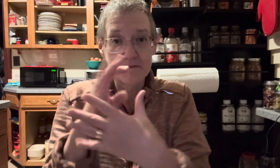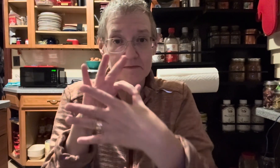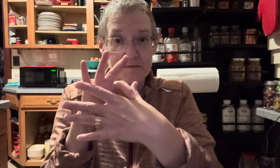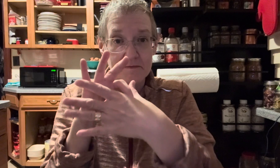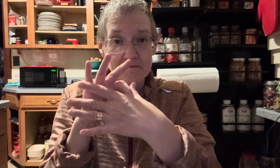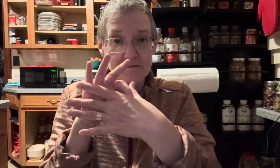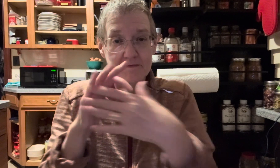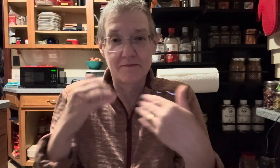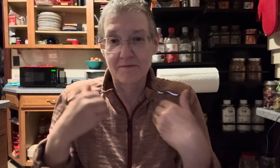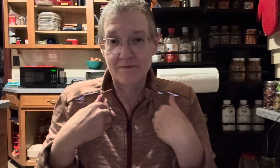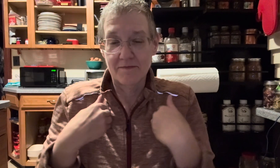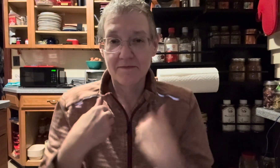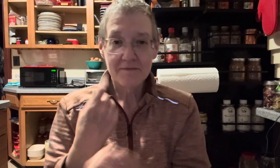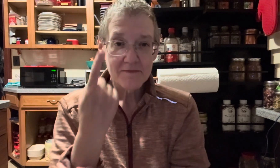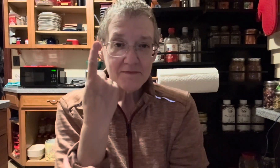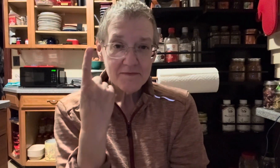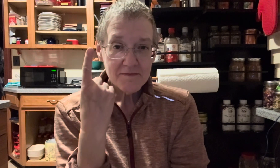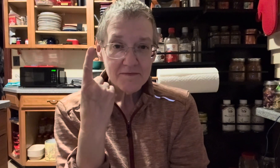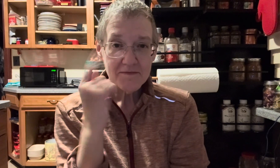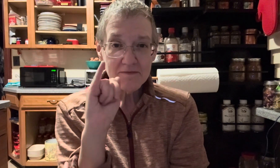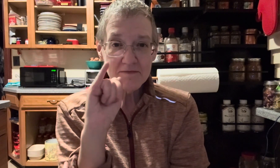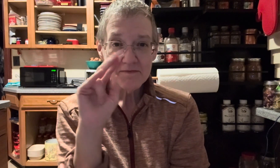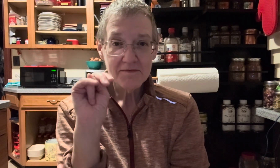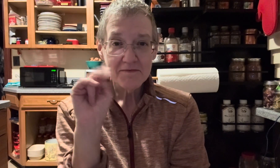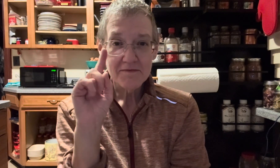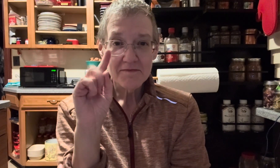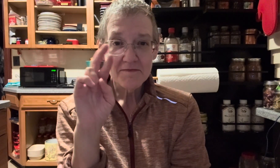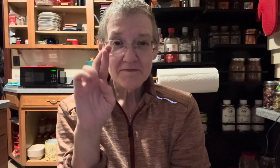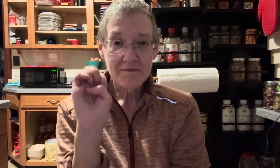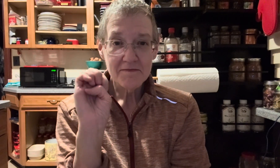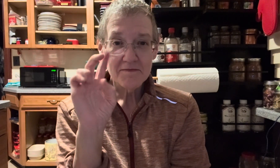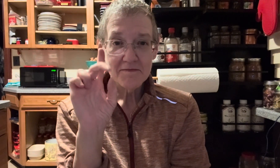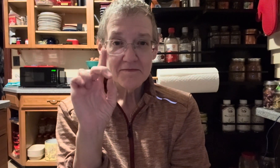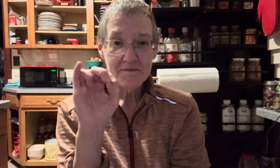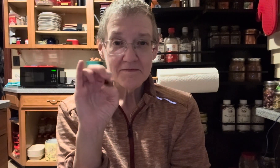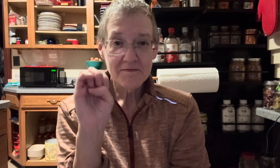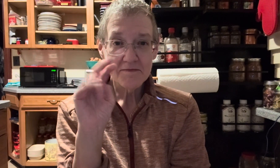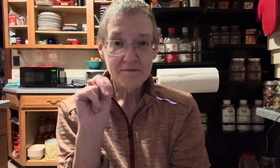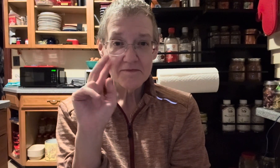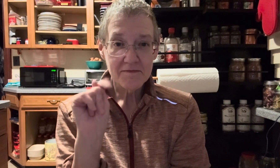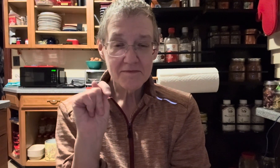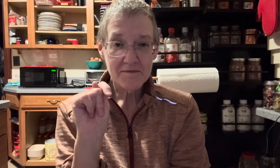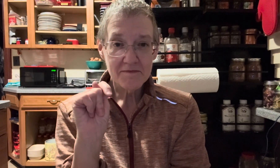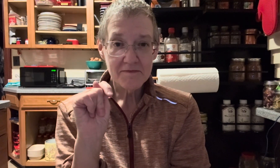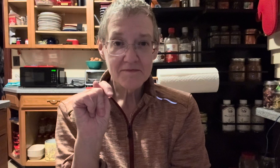because fresh meat, it typically has 1 ingredient.